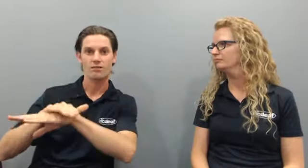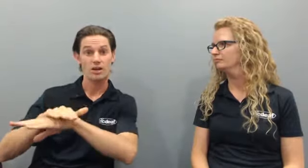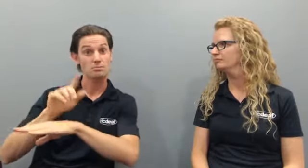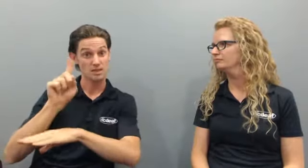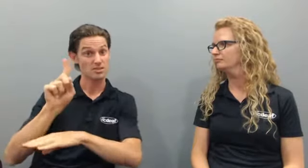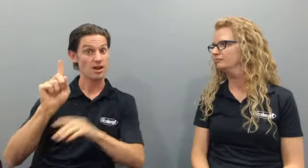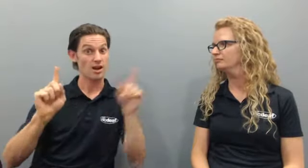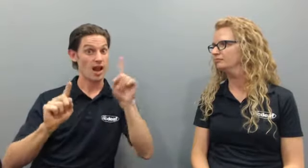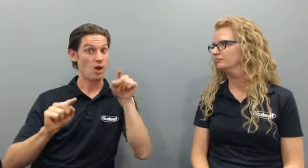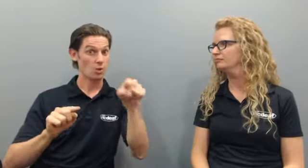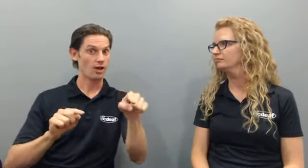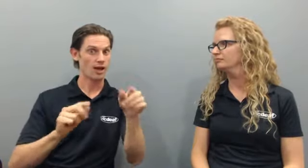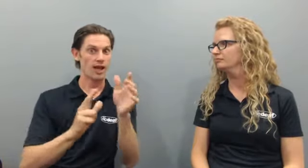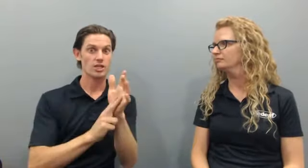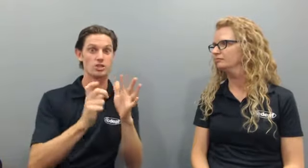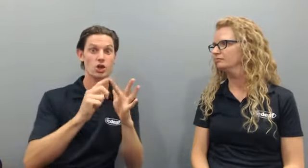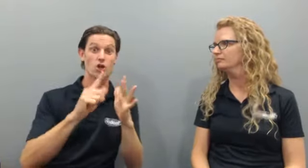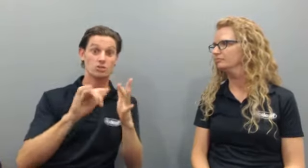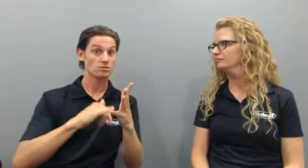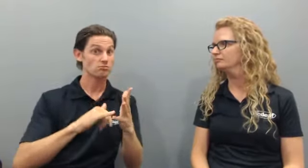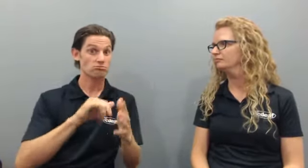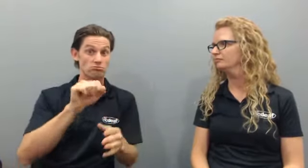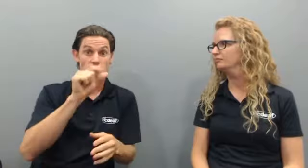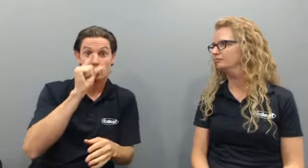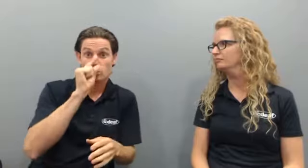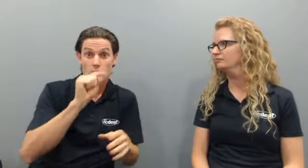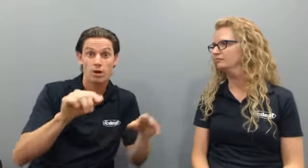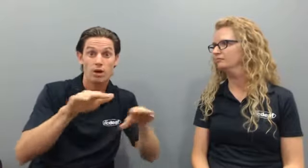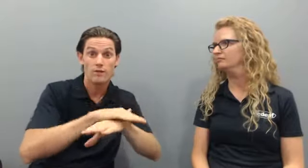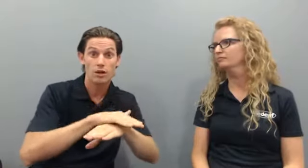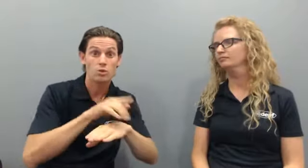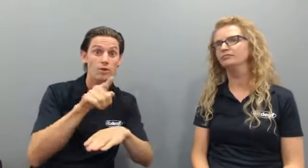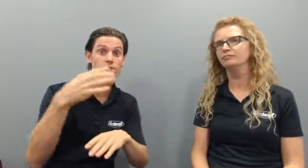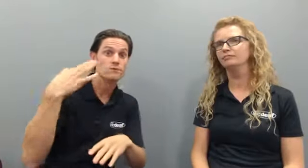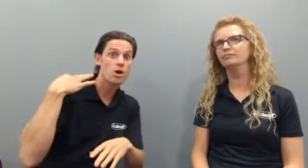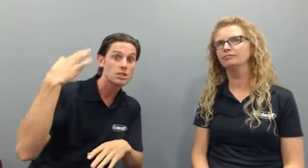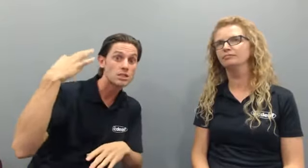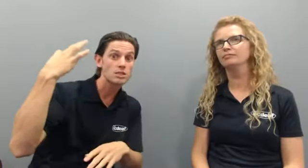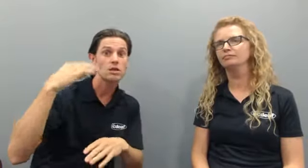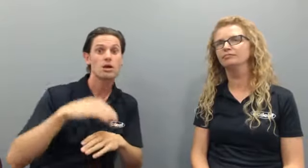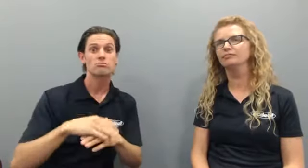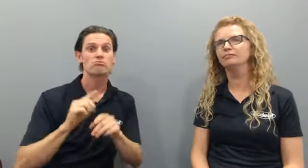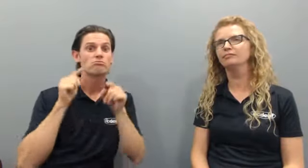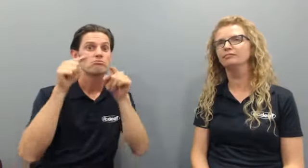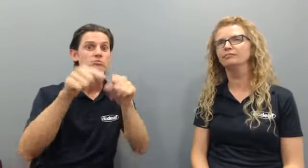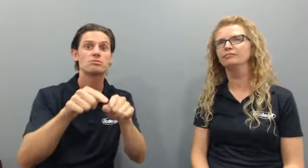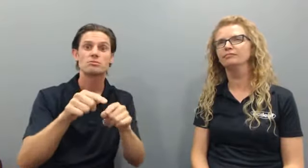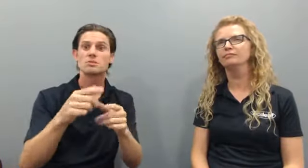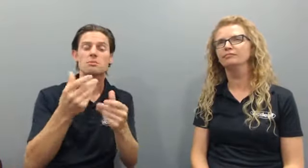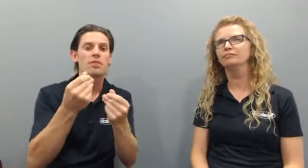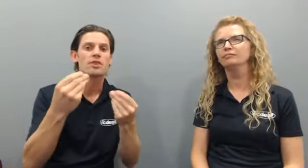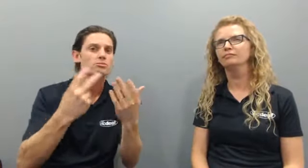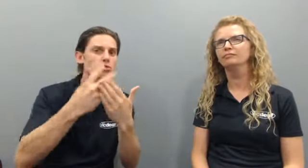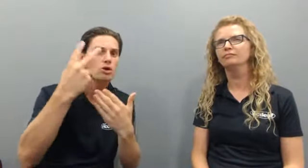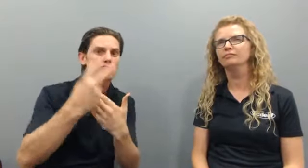EAF. But now with the NDIS, you are able to get that covered. If you're volunteering or you